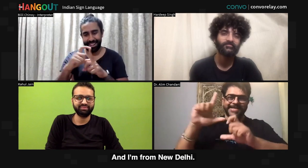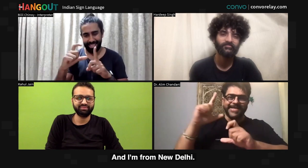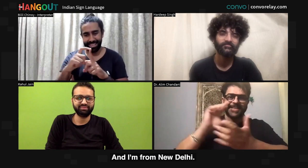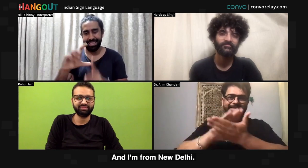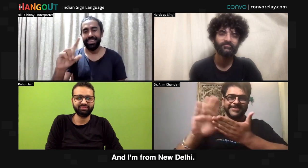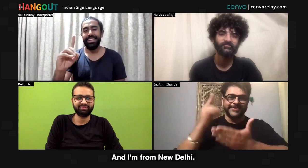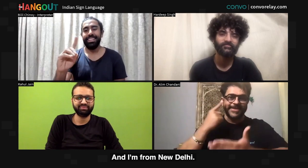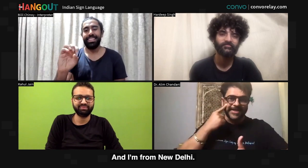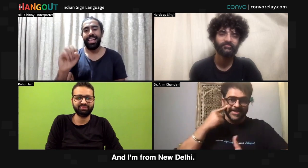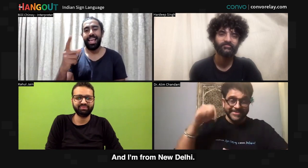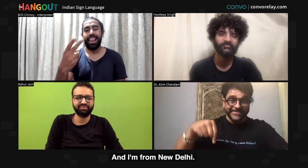Delhi.